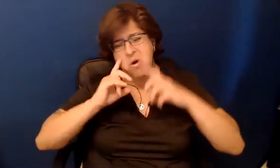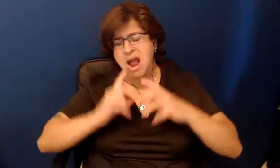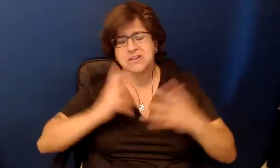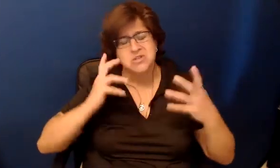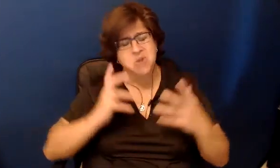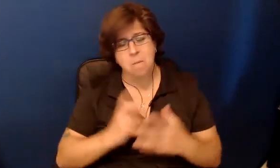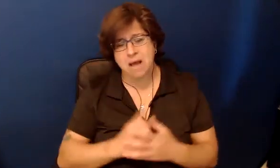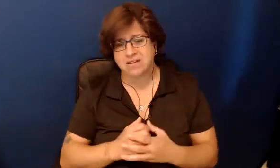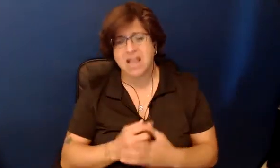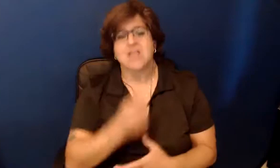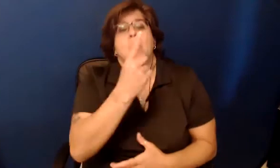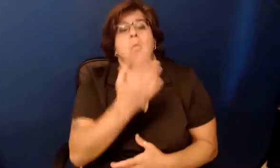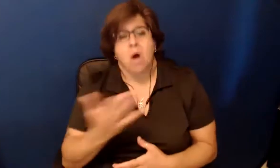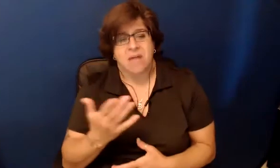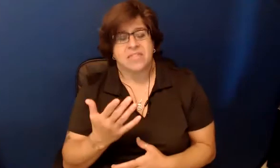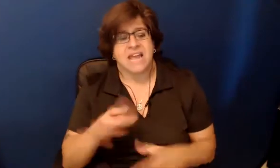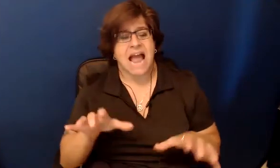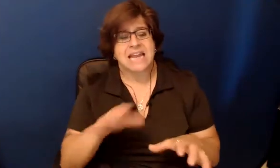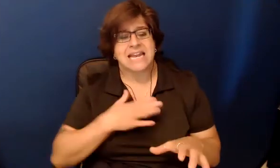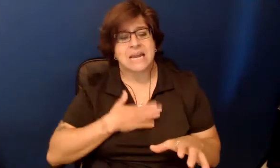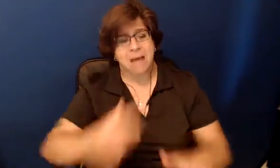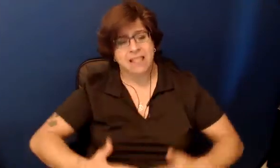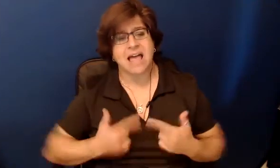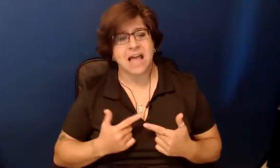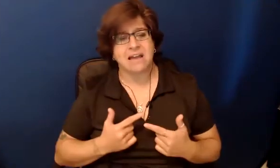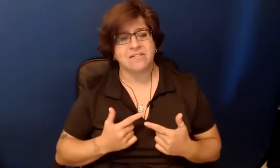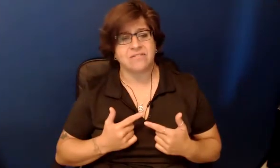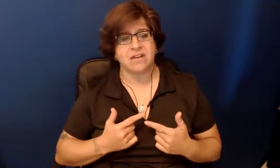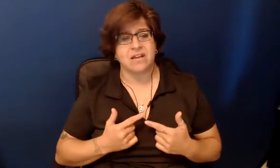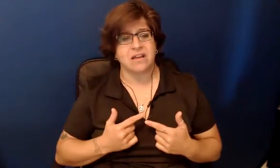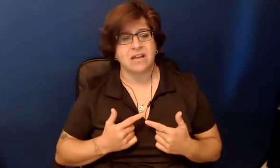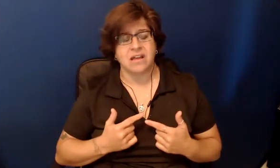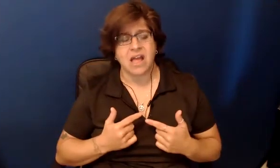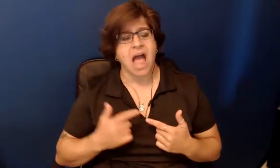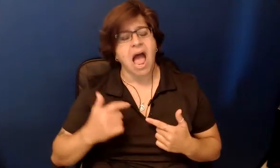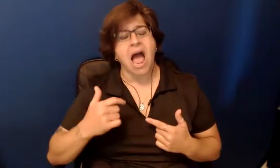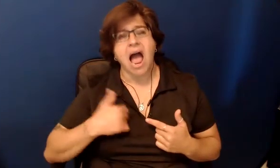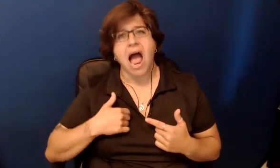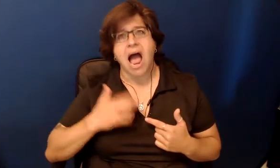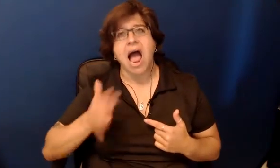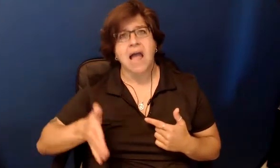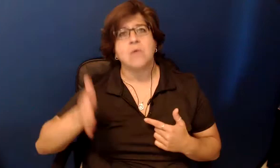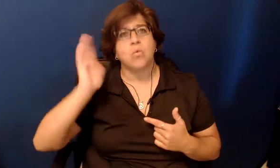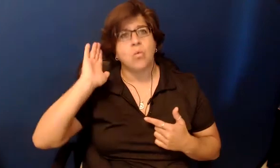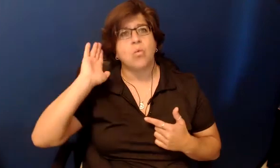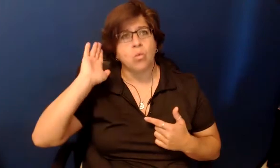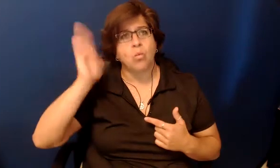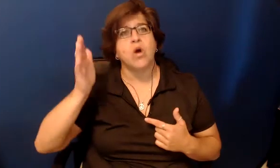And I started to cry so hard. It was the one thing that I had done in my life that I would have given my life, I think,